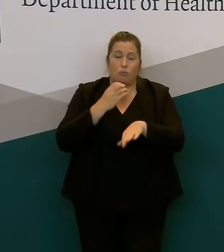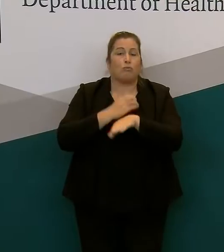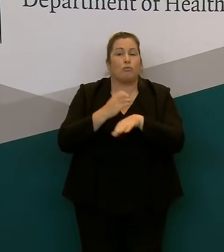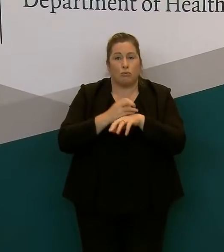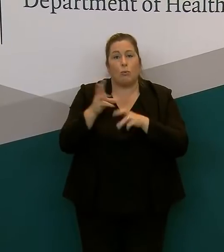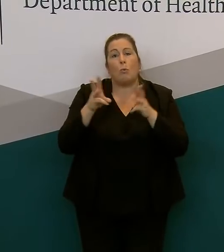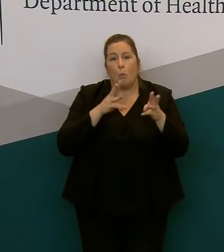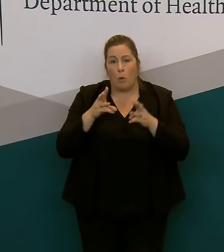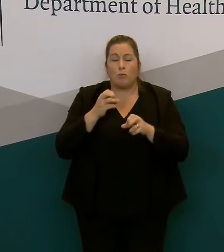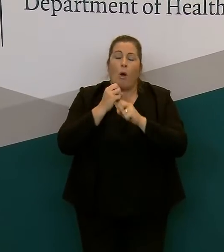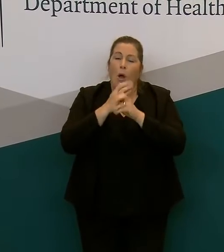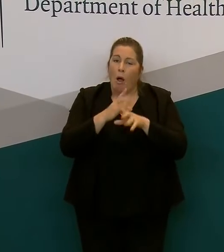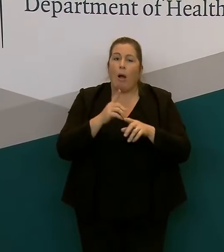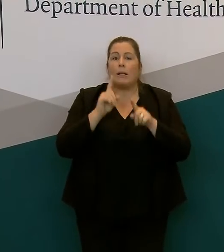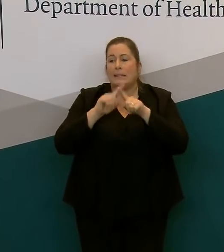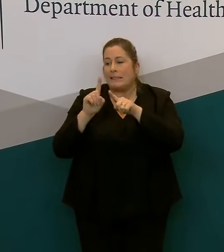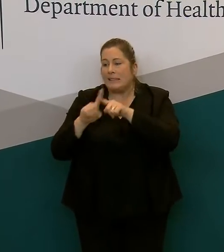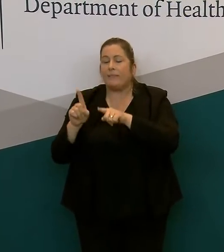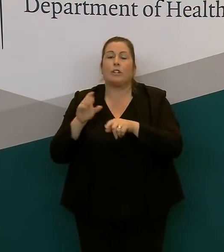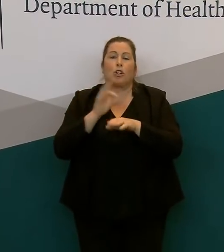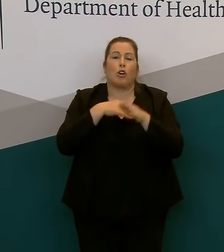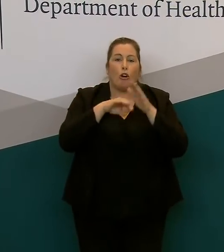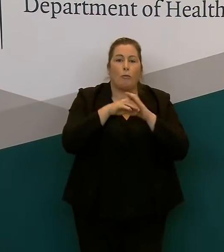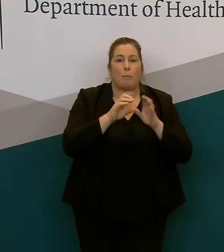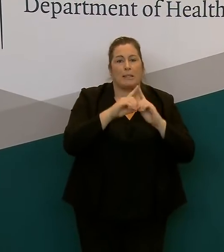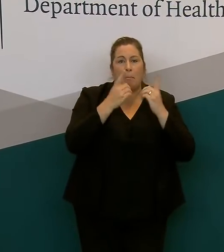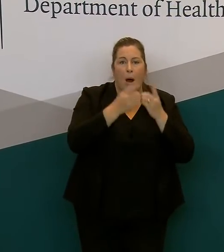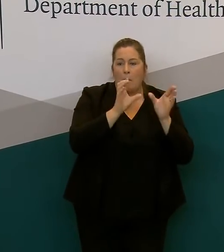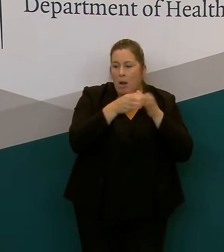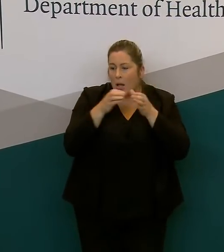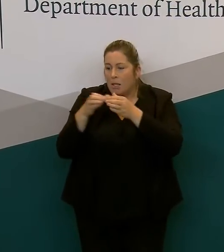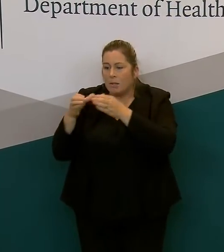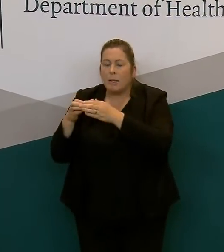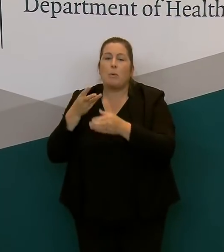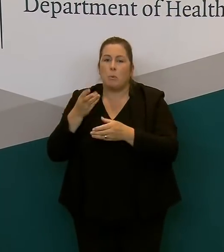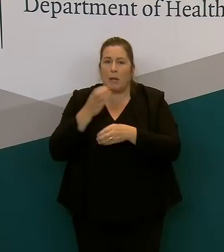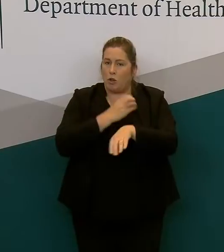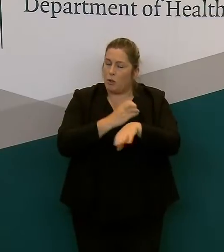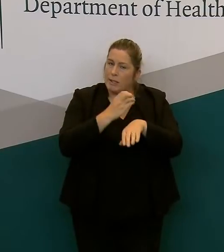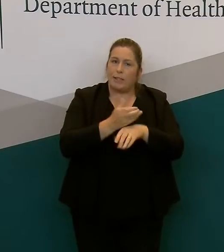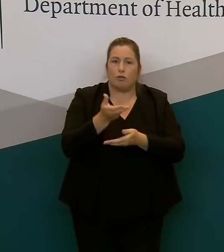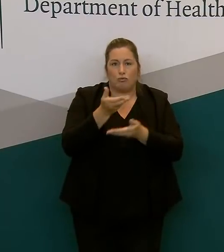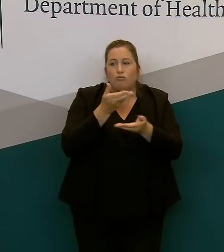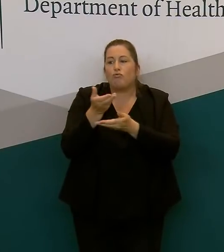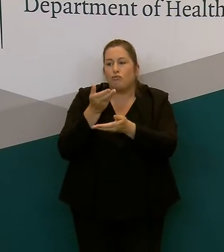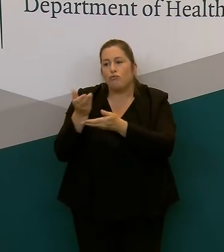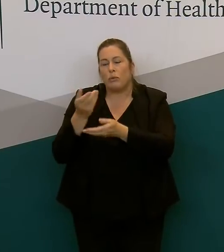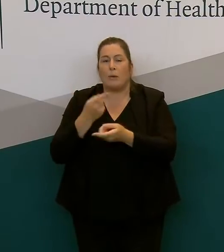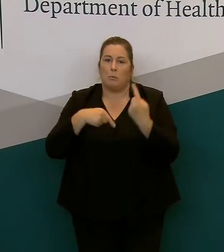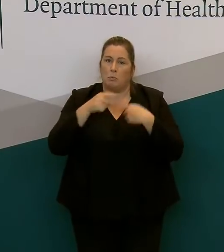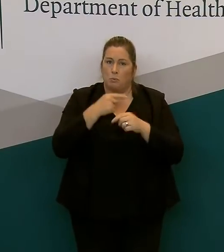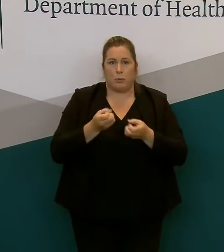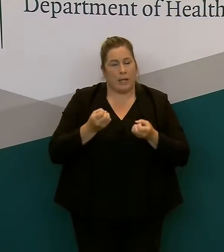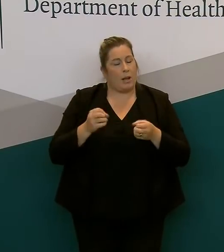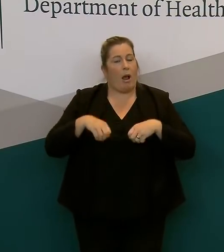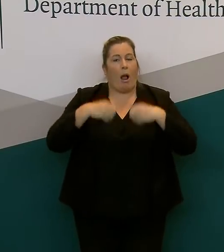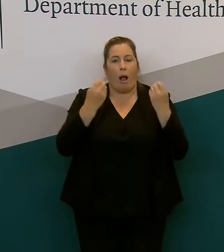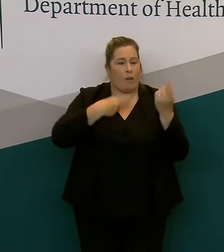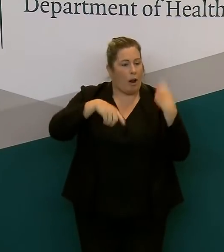work across government, and government I know is going to be considering that over the course of the coming days, and we'll feed our advice and guidance into that in the way that we always